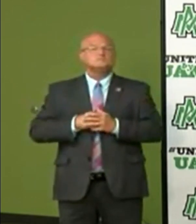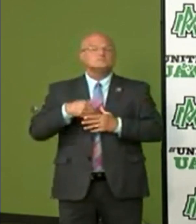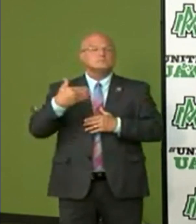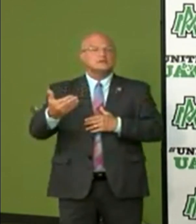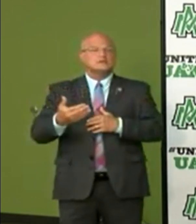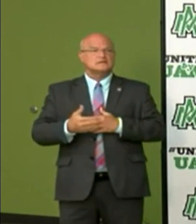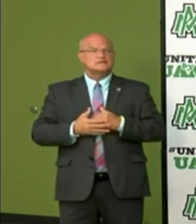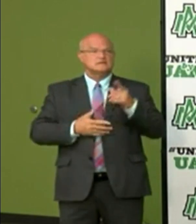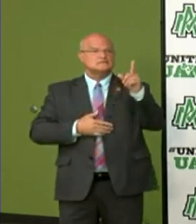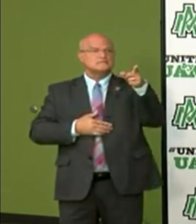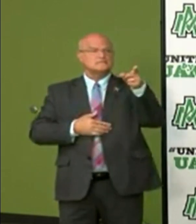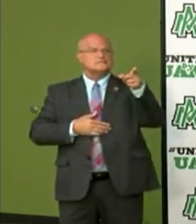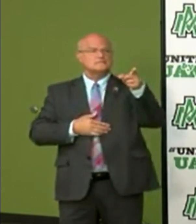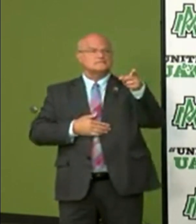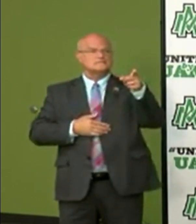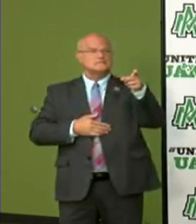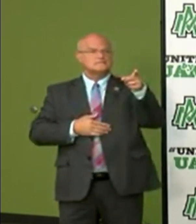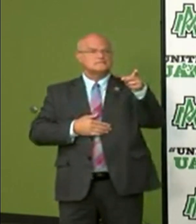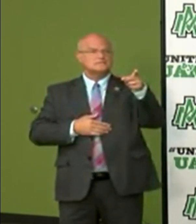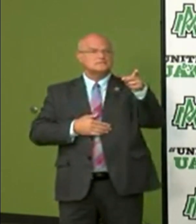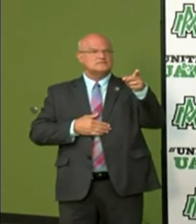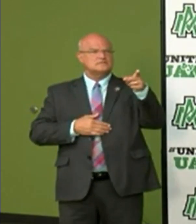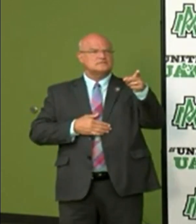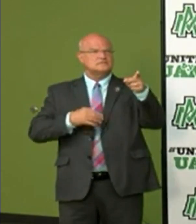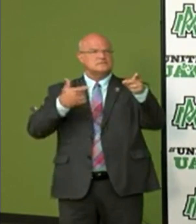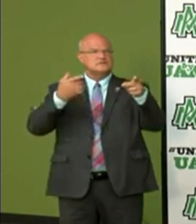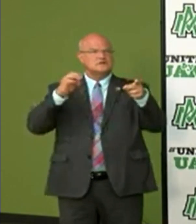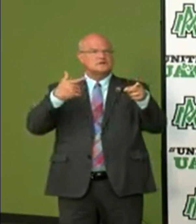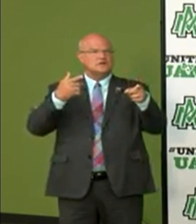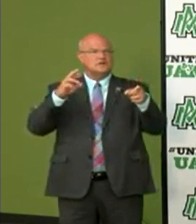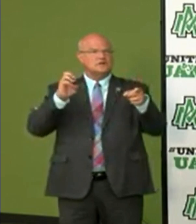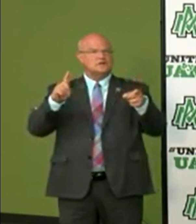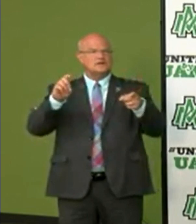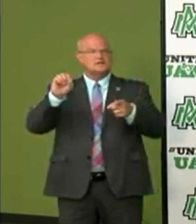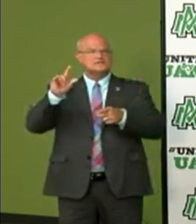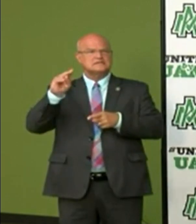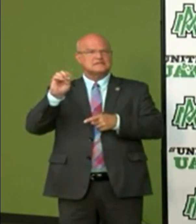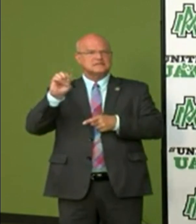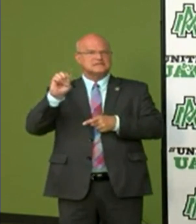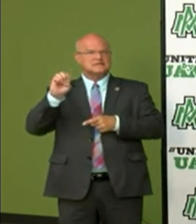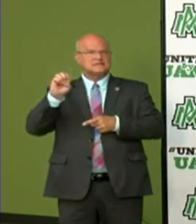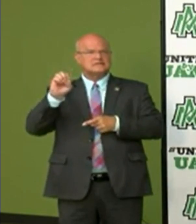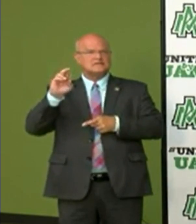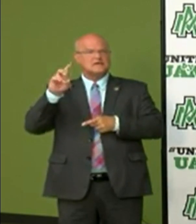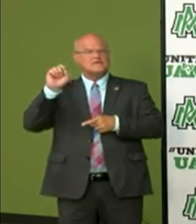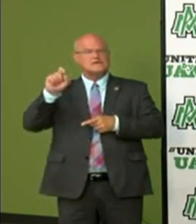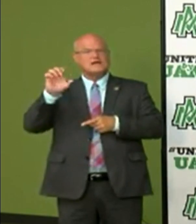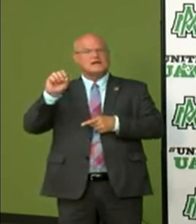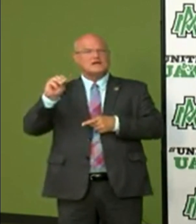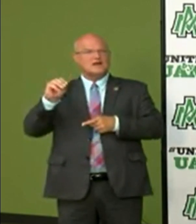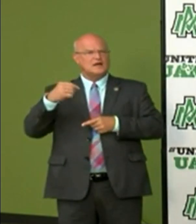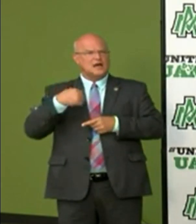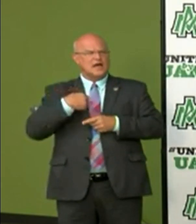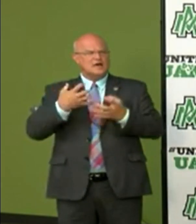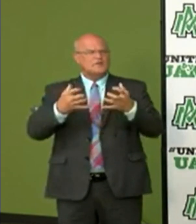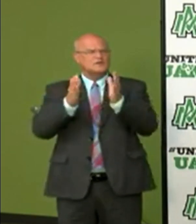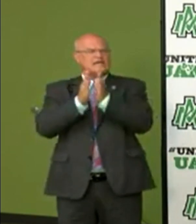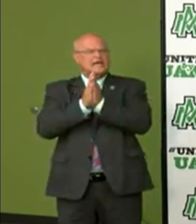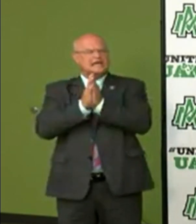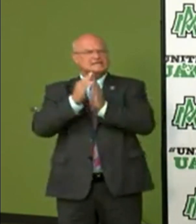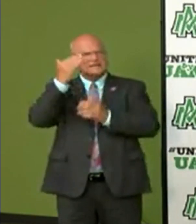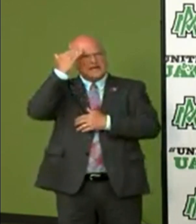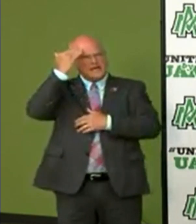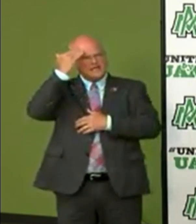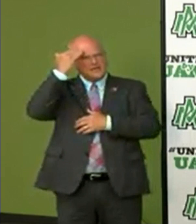Next. Yes, right here. Governor Greg Reap, I'm with SalineRiverChronicle.com. Yes. And I just wanted to ask, I